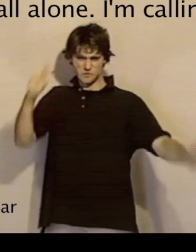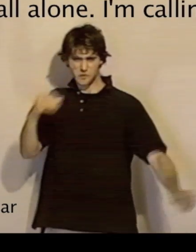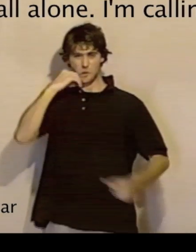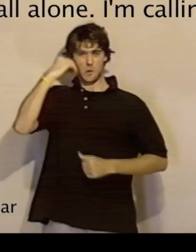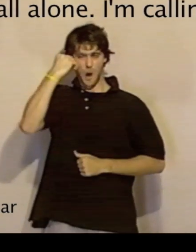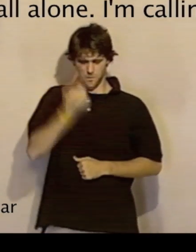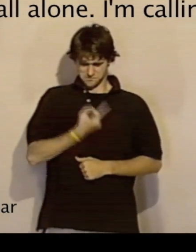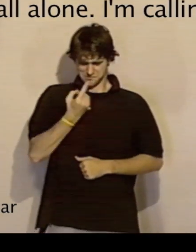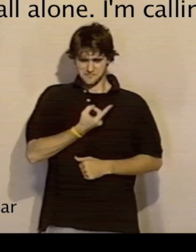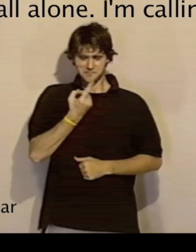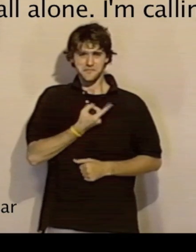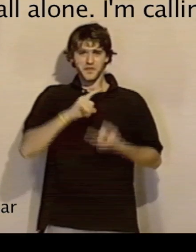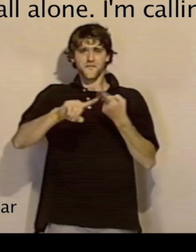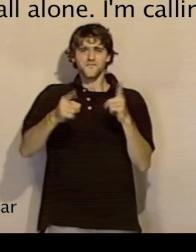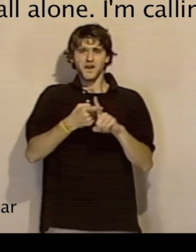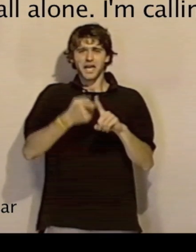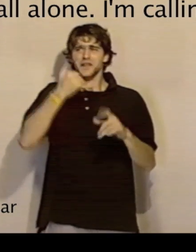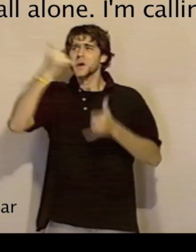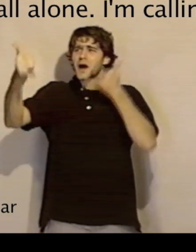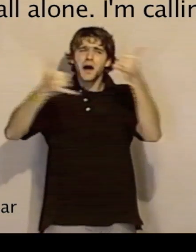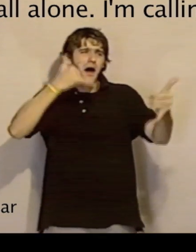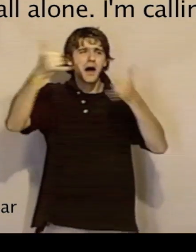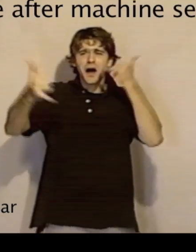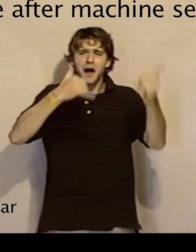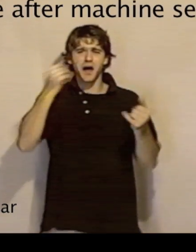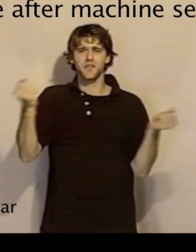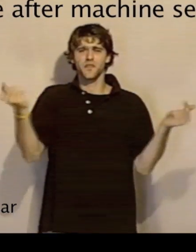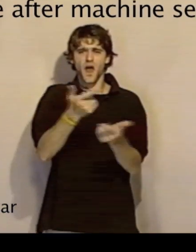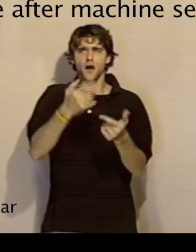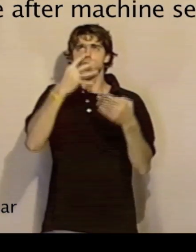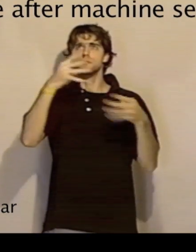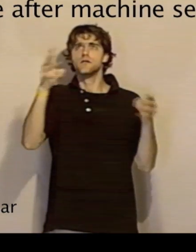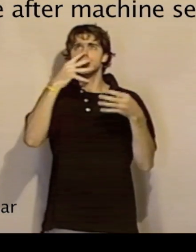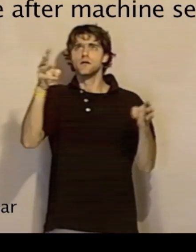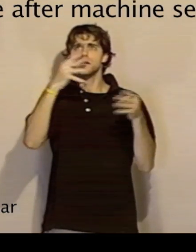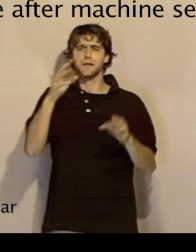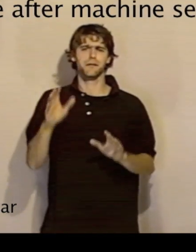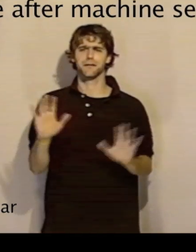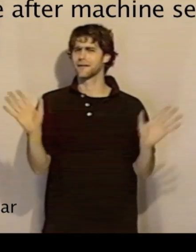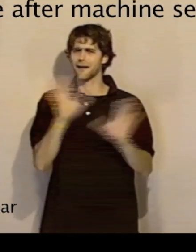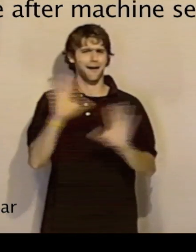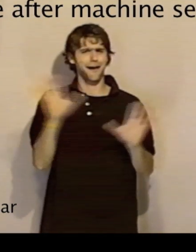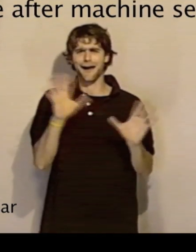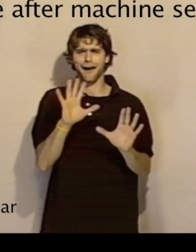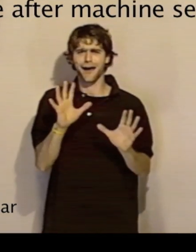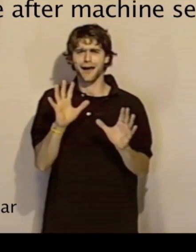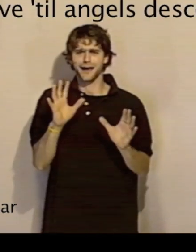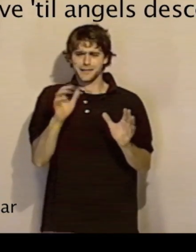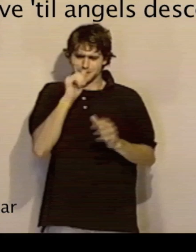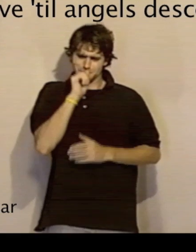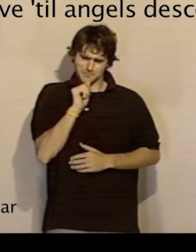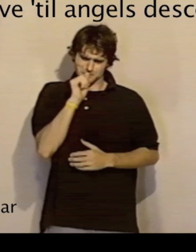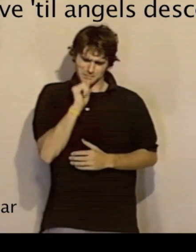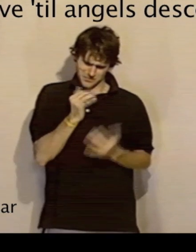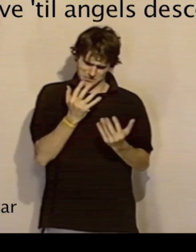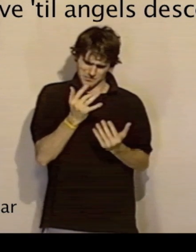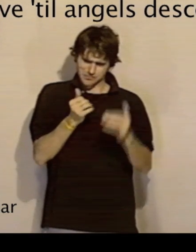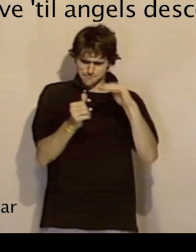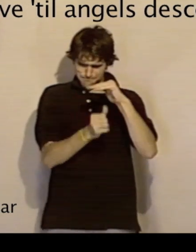from home, I know. Mad yet all alone, I'm calling on the phone. Nobody's home, machine after machine, standing tall. Shoulders I'm holding over